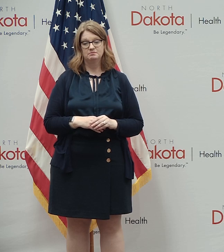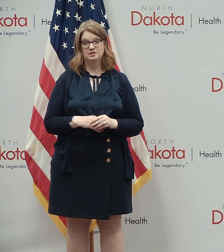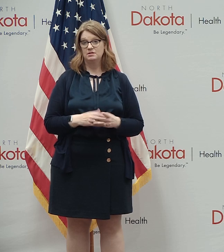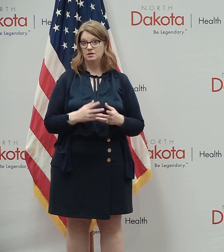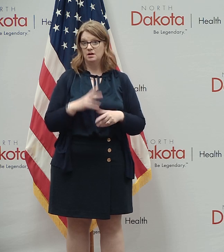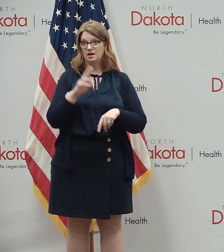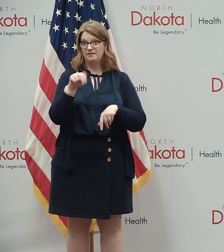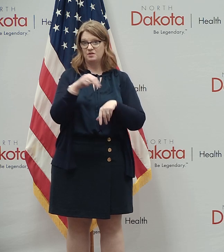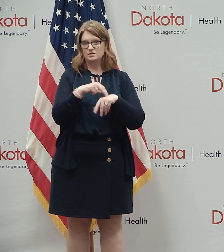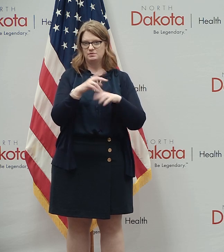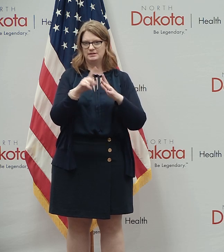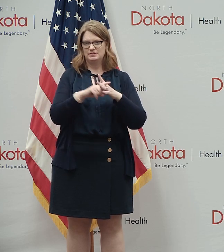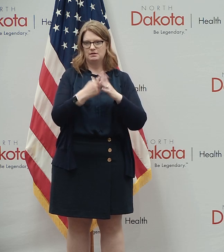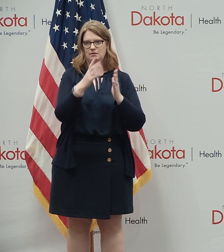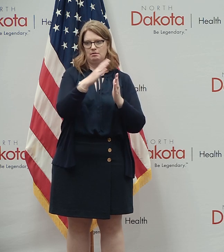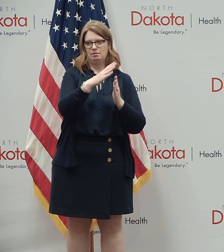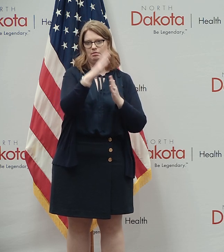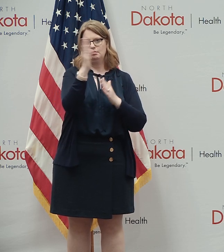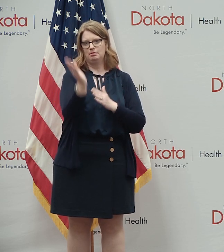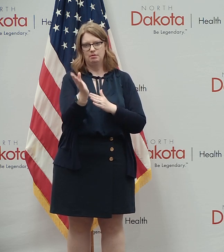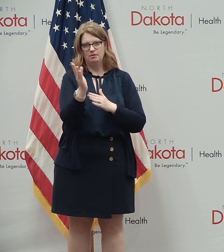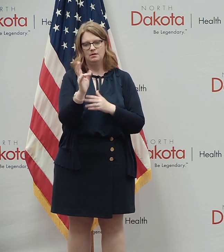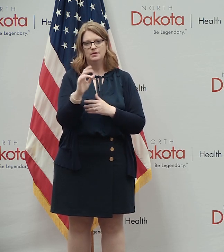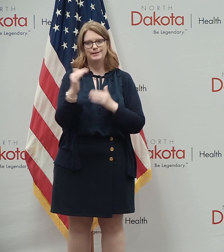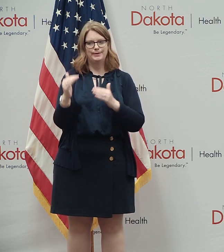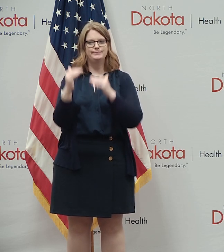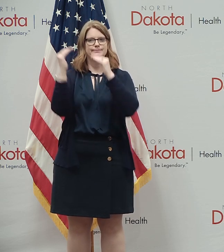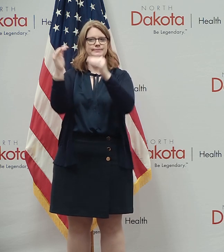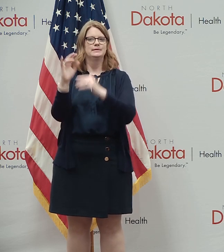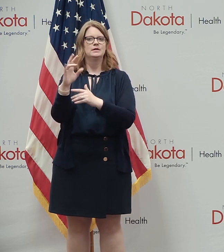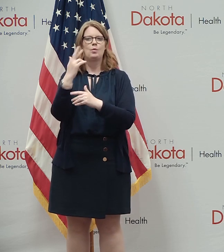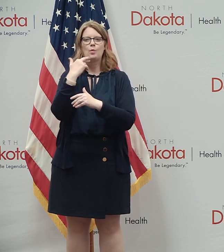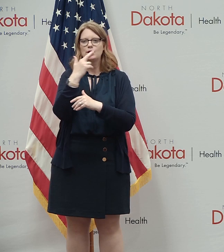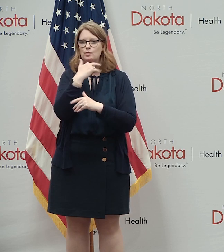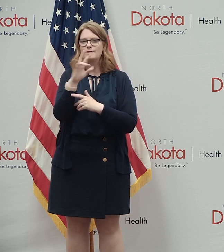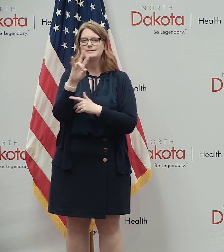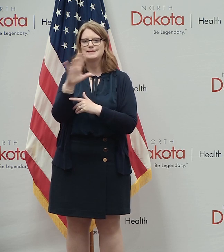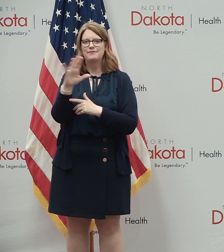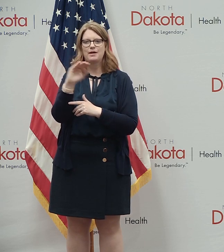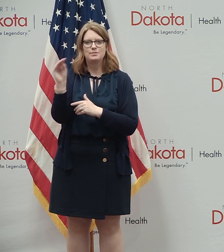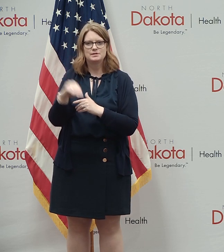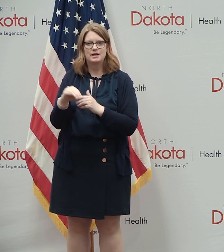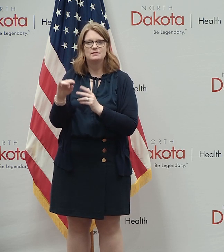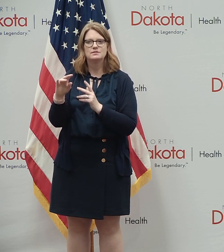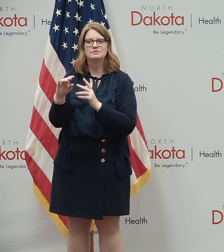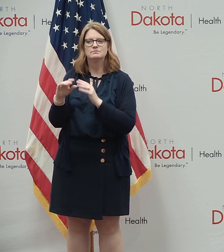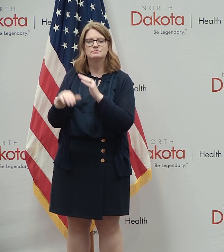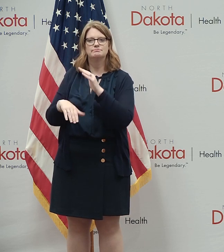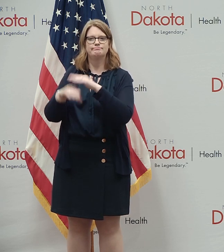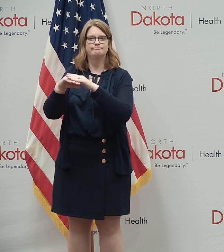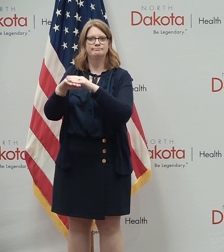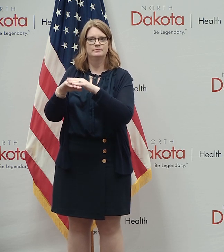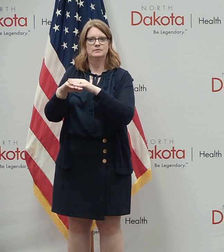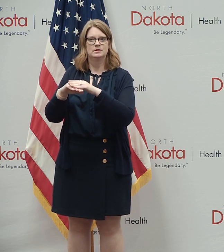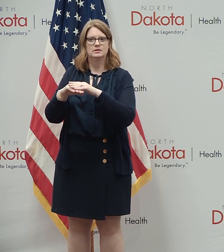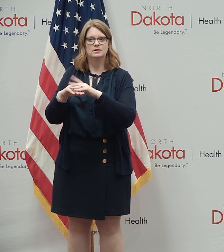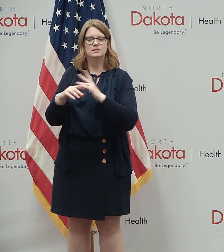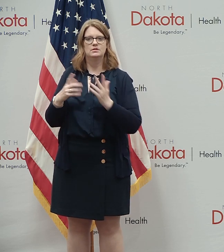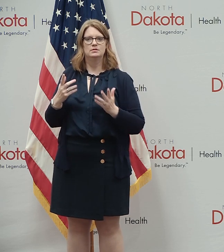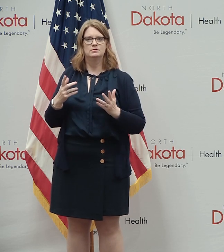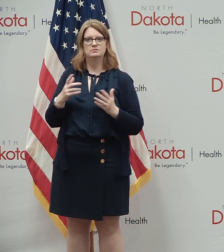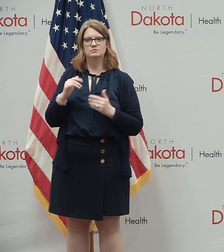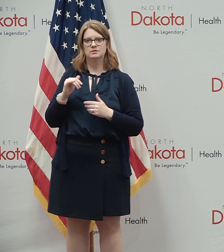level. 75% occupancy at restaurants was probably one of the things that people felt immediately. Going up to the larger group